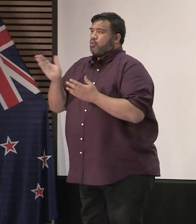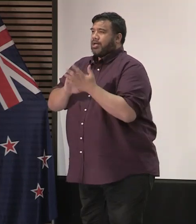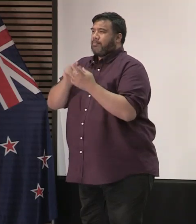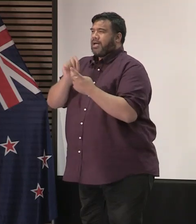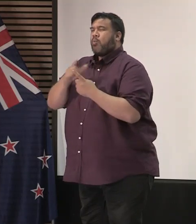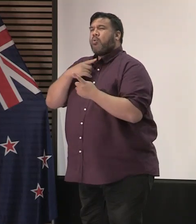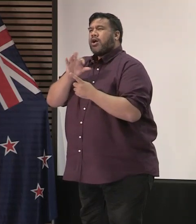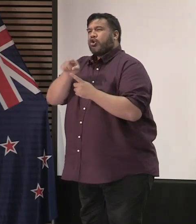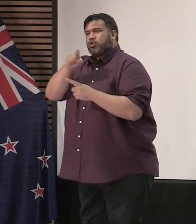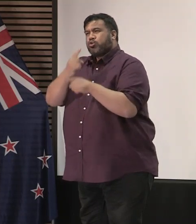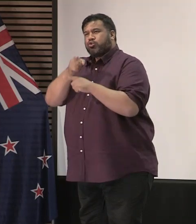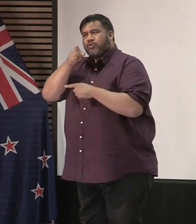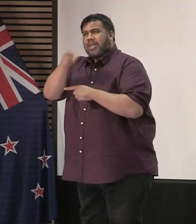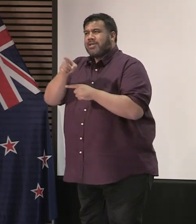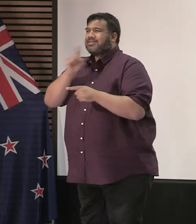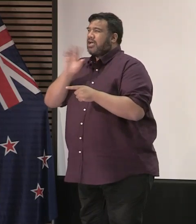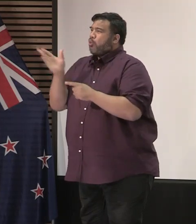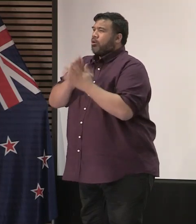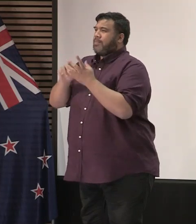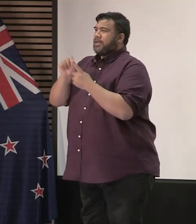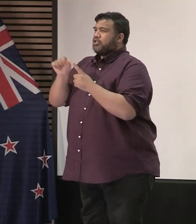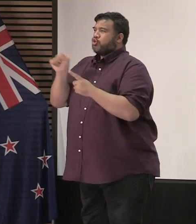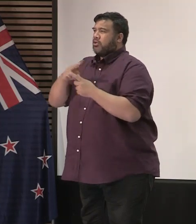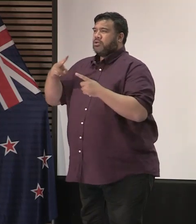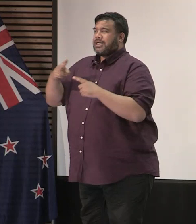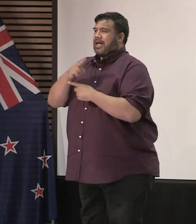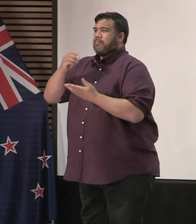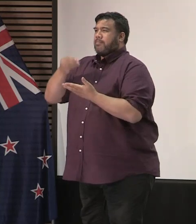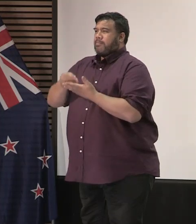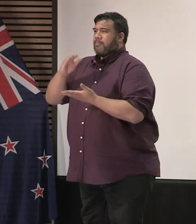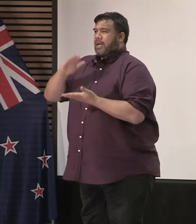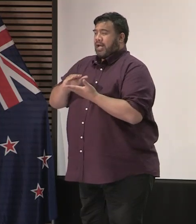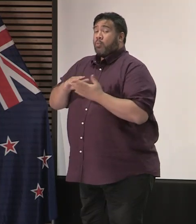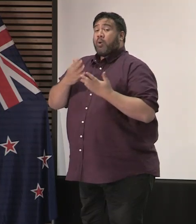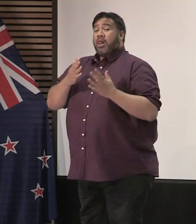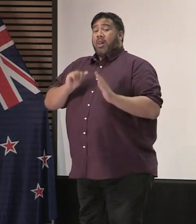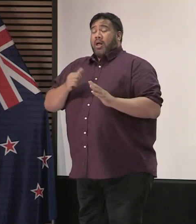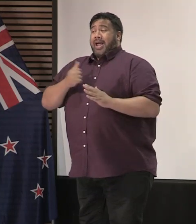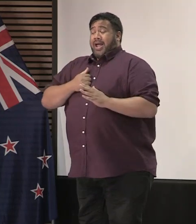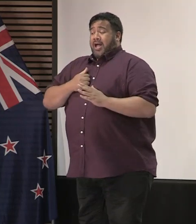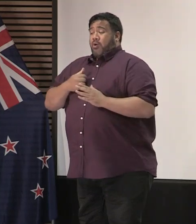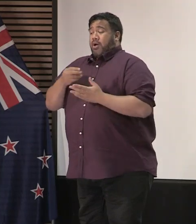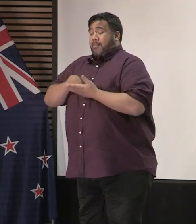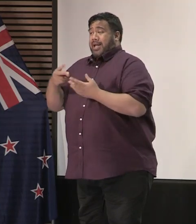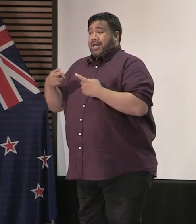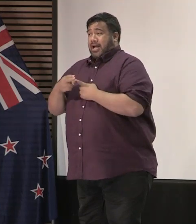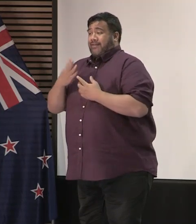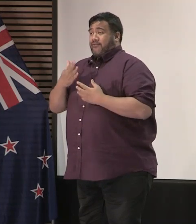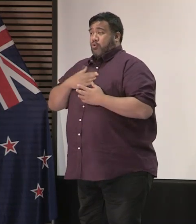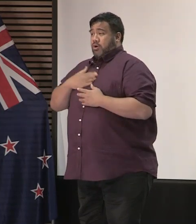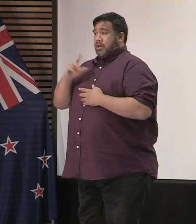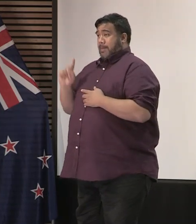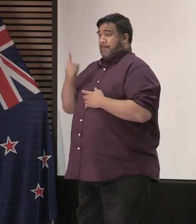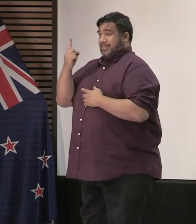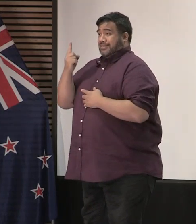in-principle decision around ministers and chief executives. We'll then work through the way